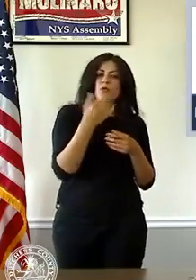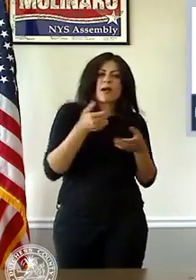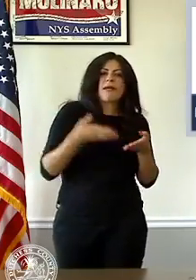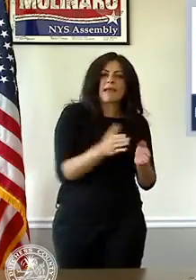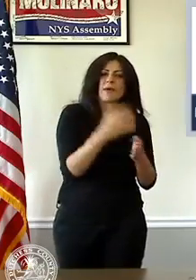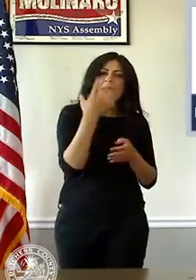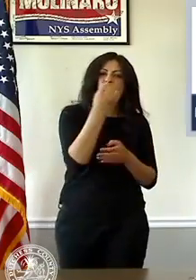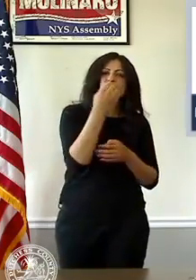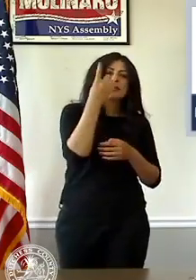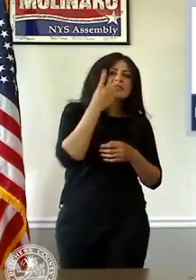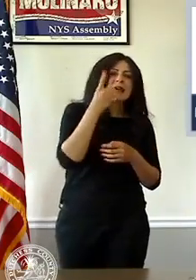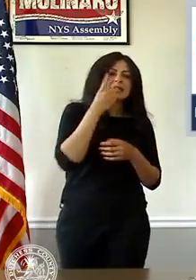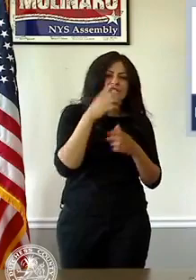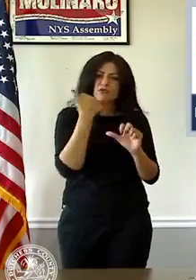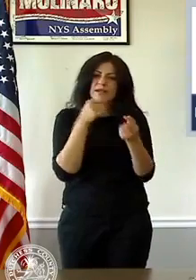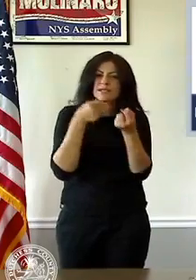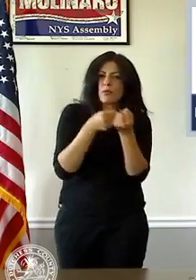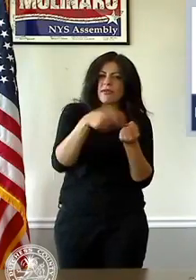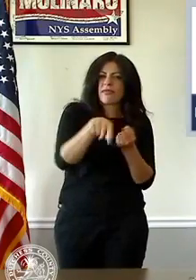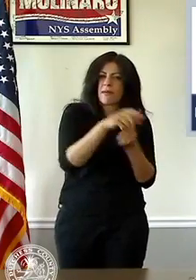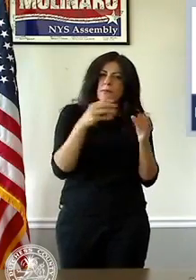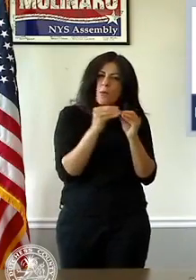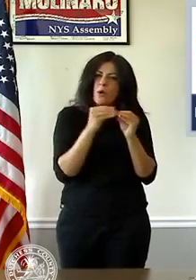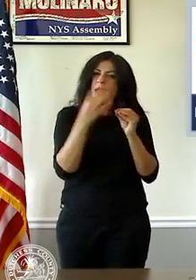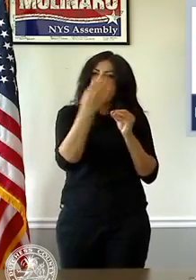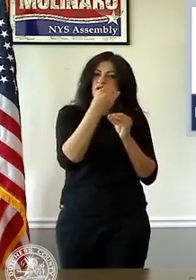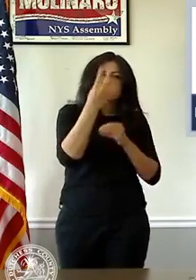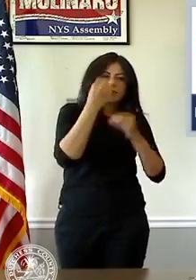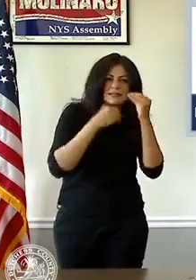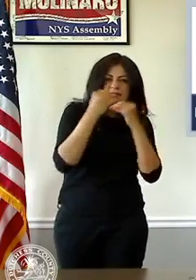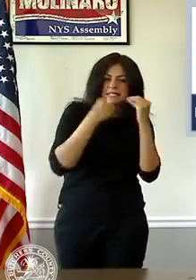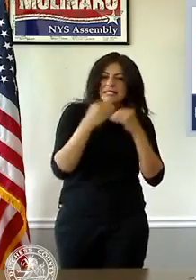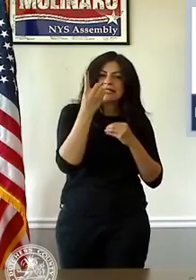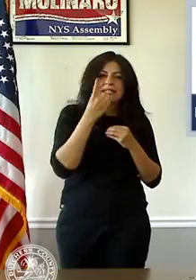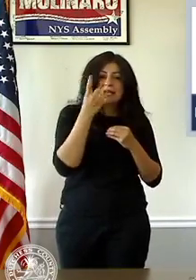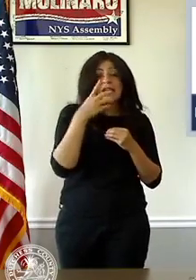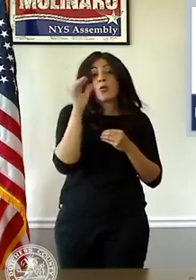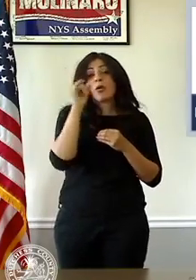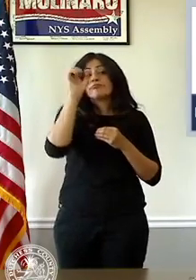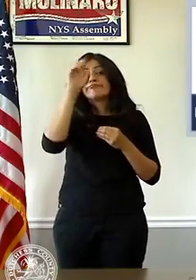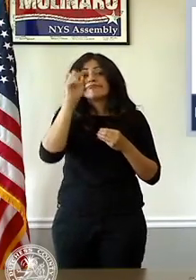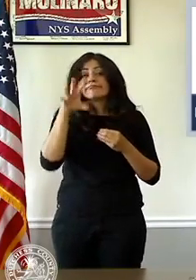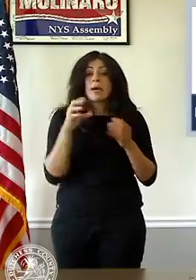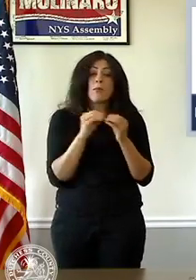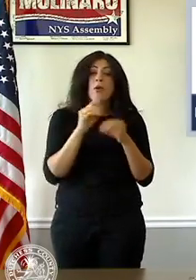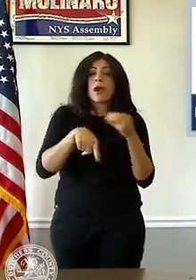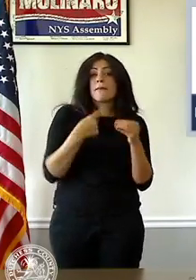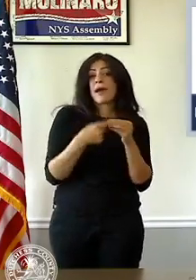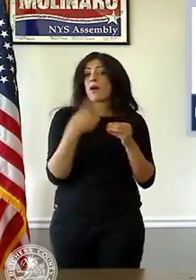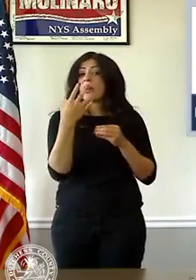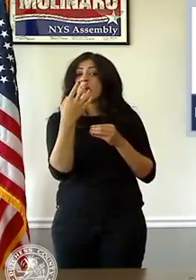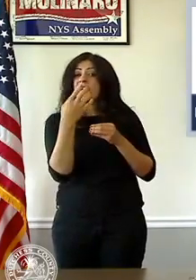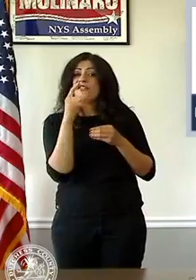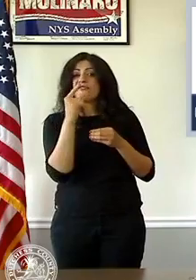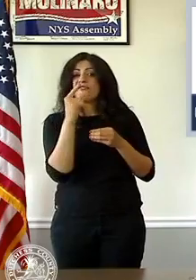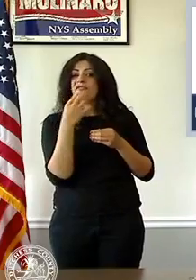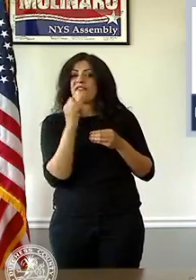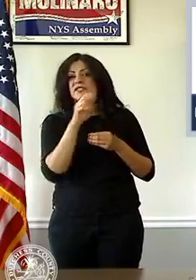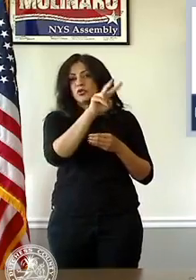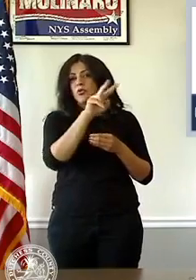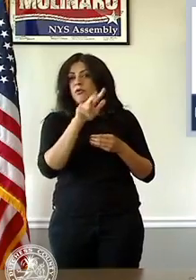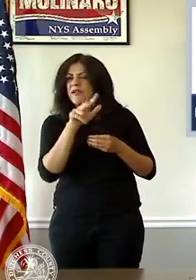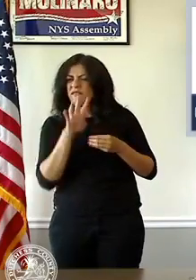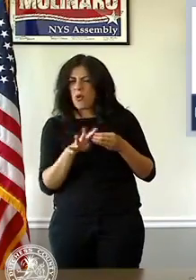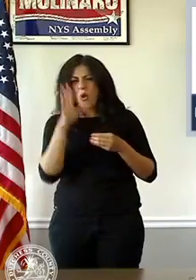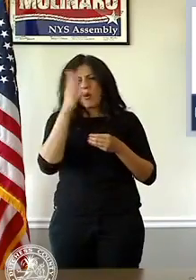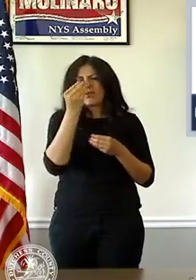collaboration with our towns, villages, and cities. We'll keep you posted on the next phases, and we'll go from there. So we're going to close today. Before you leave us,